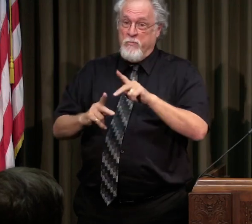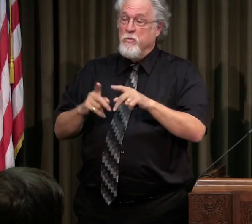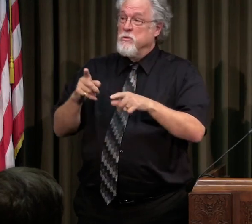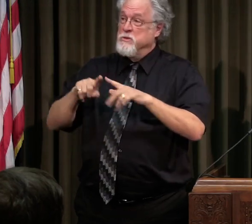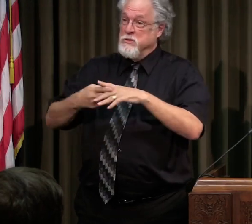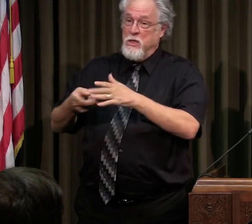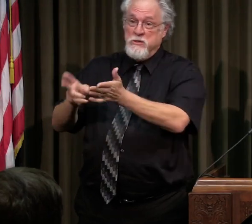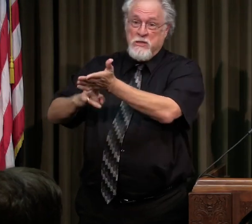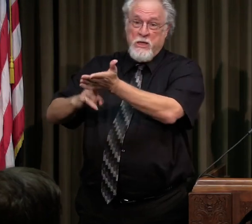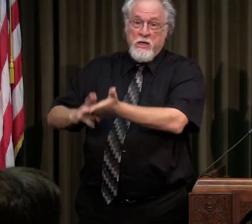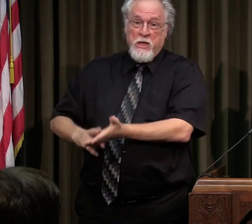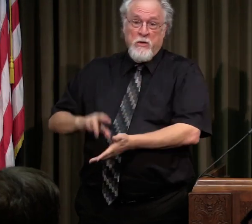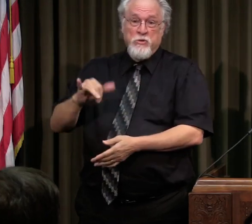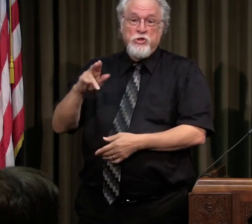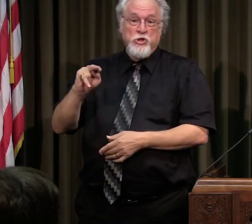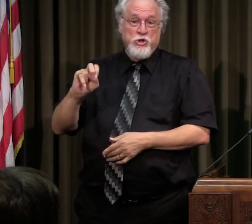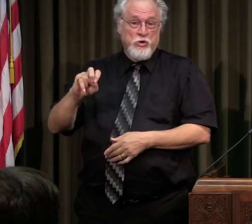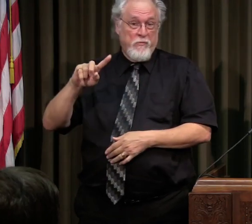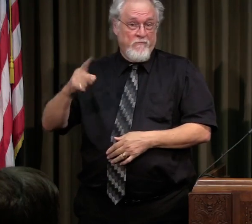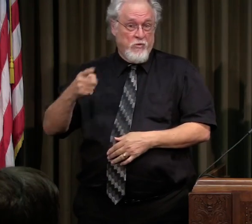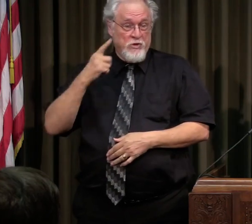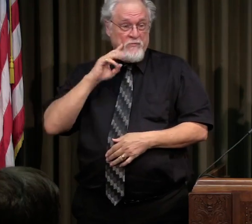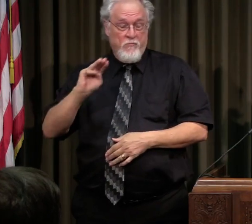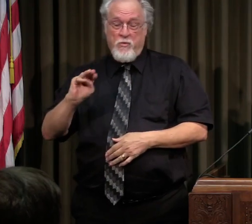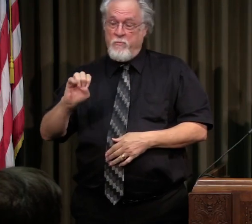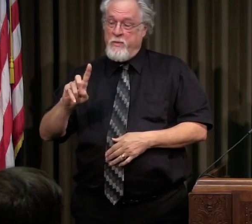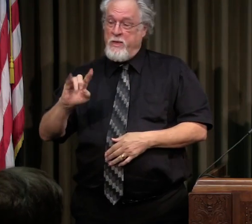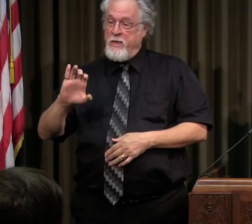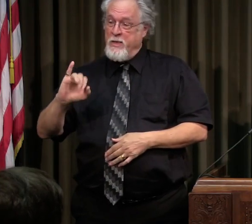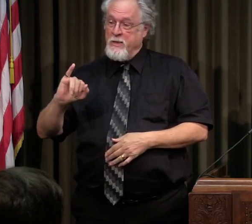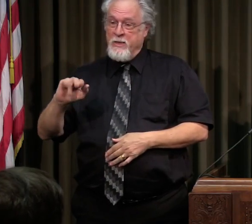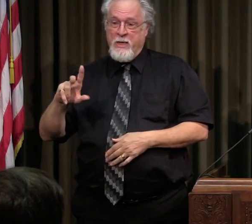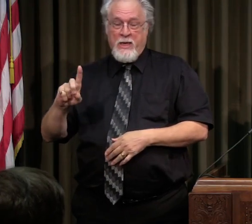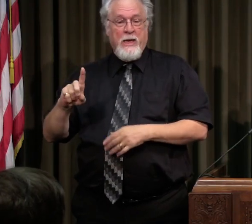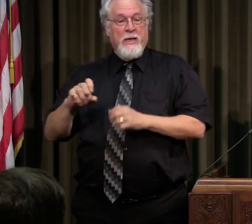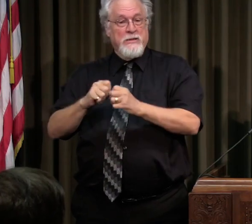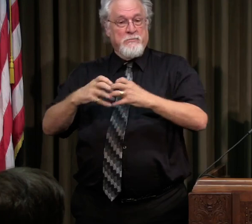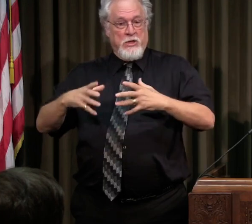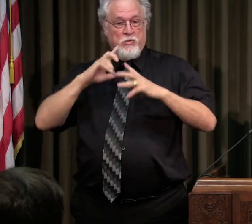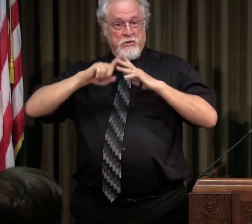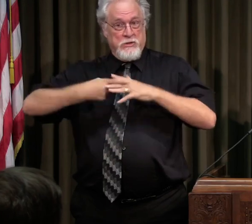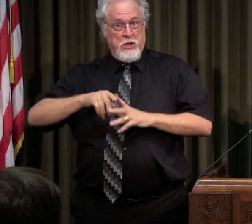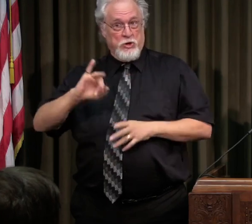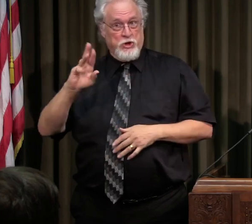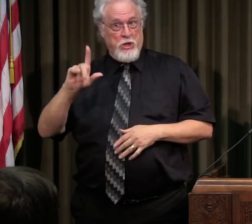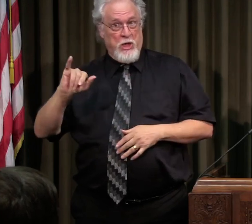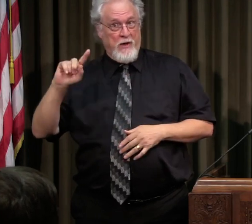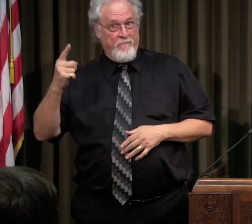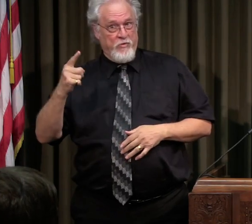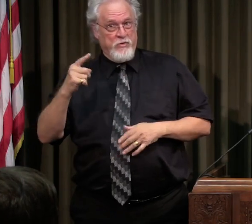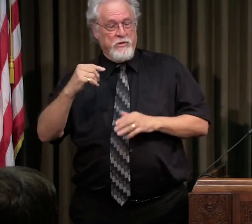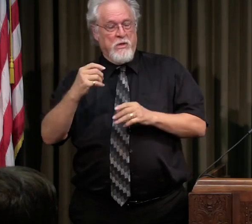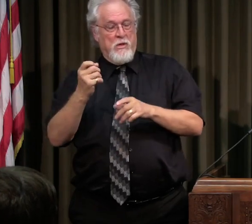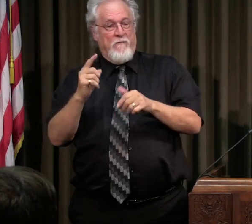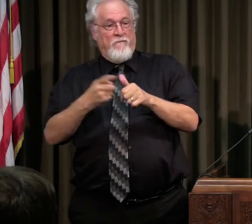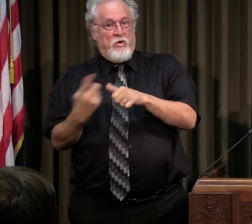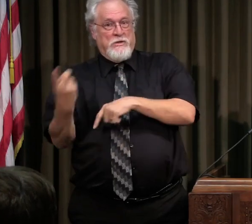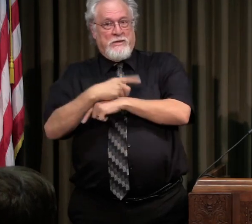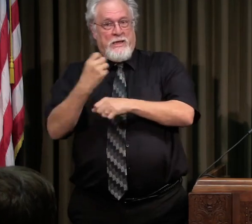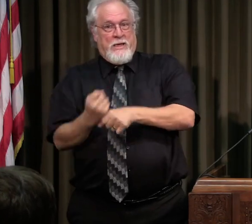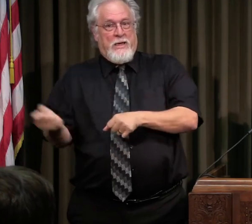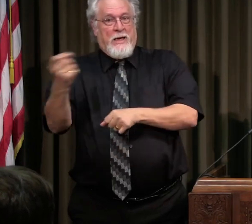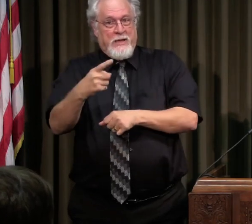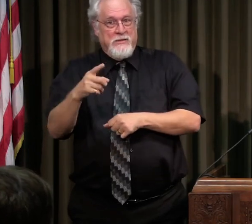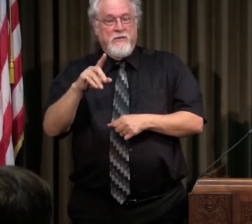up on June the 1st. The Medicaid expansion itself will be in place on July the 1st, the first day of the next fiscal year, and